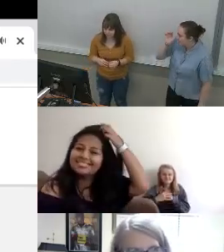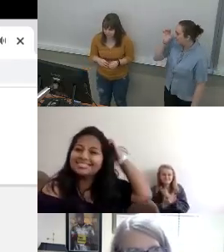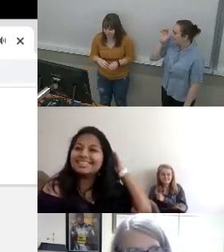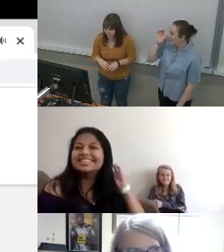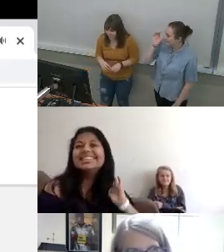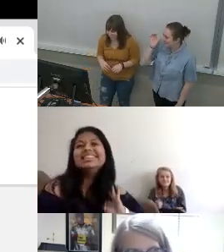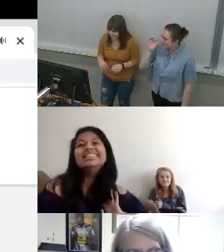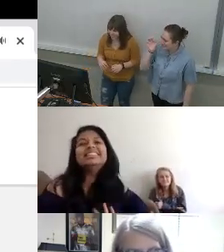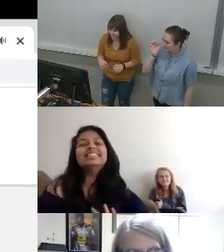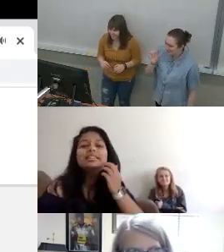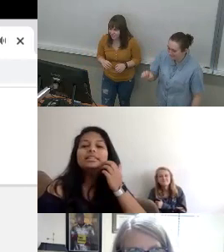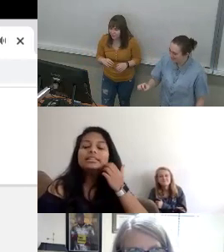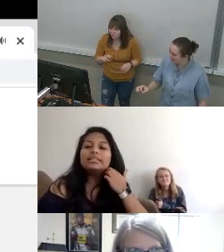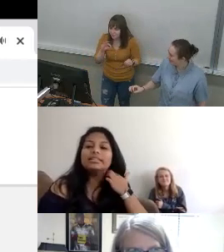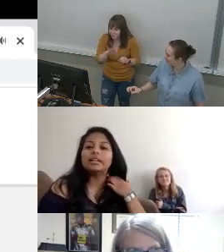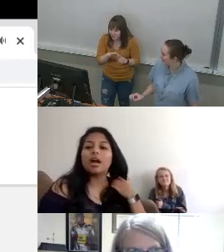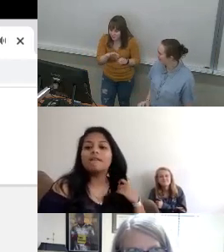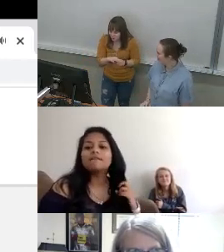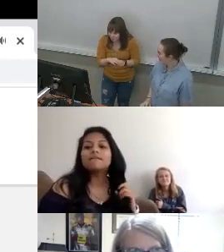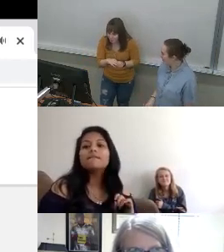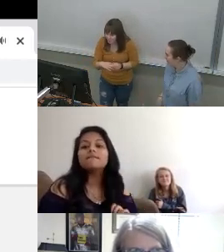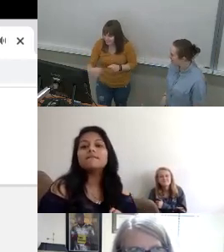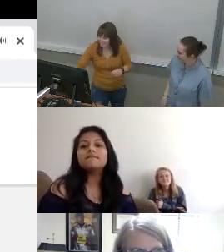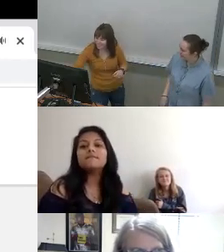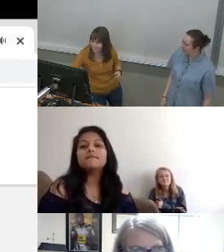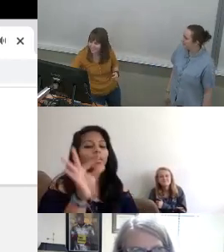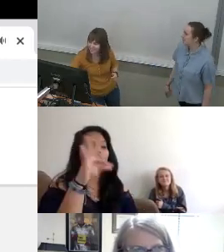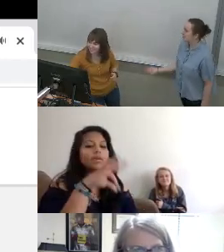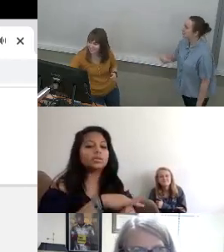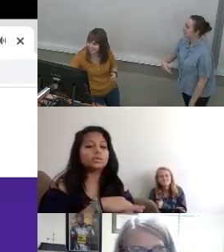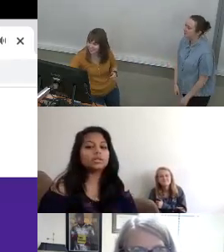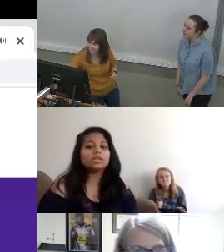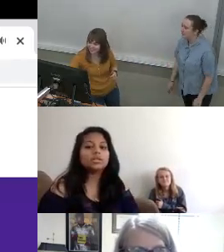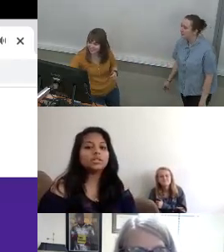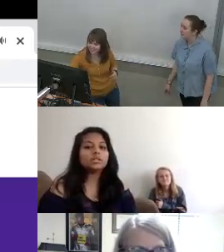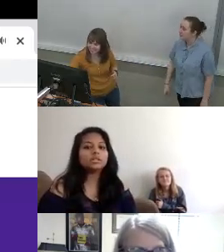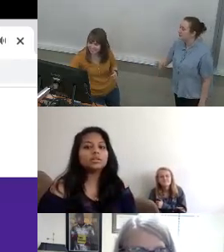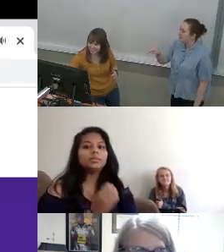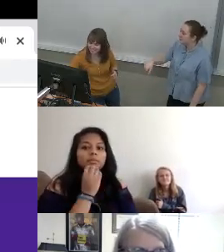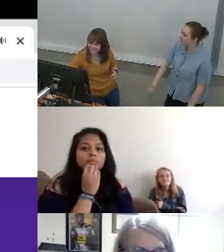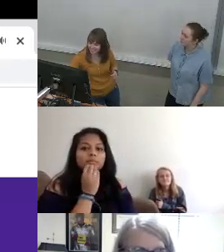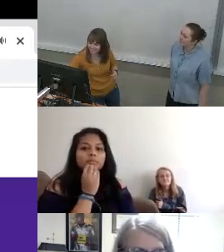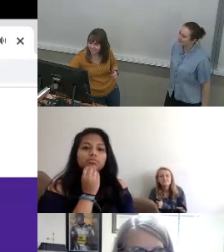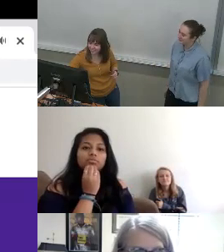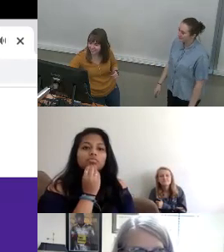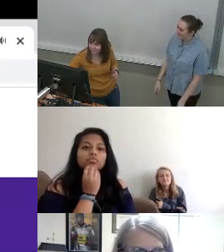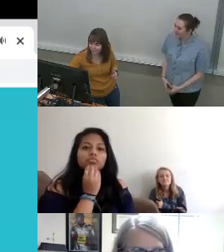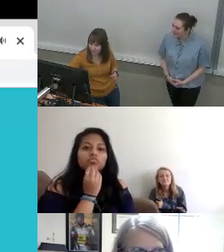Just clicked the wrong box because I couldn't see. Friendly reminder to vote, go vote. Also, thank you for clicking mine, even though I know you clicked it after